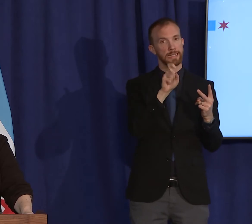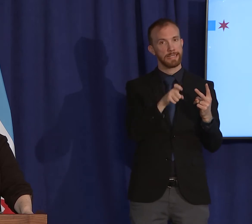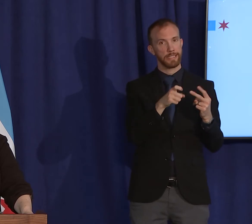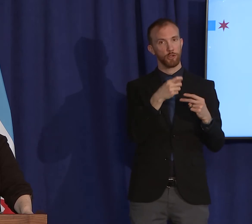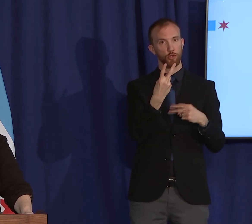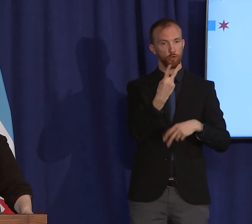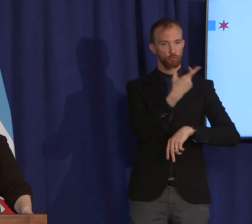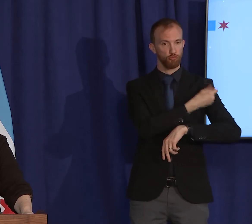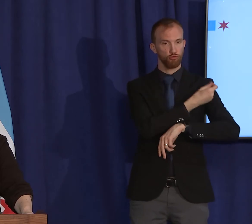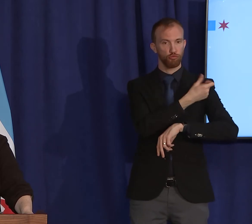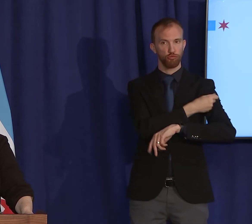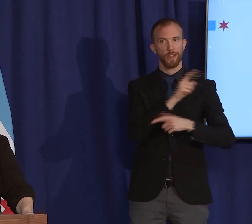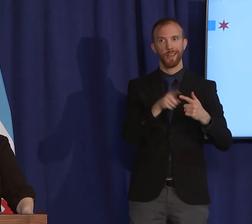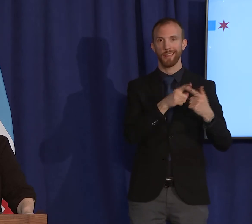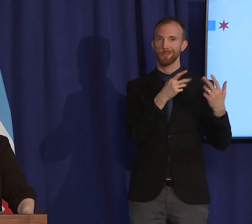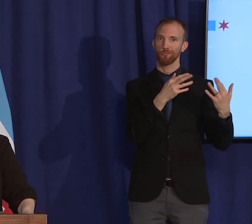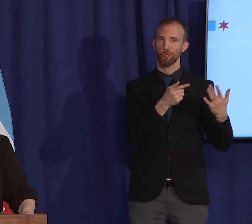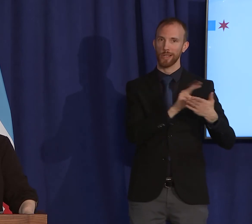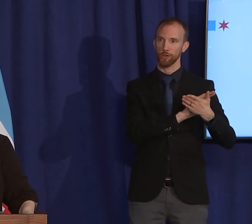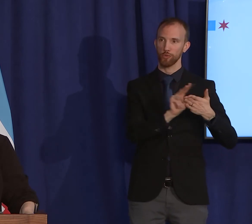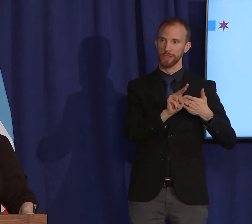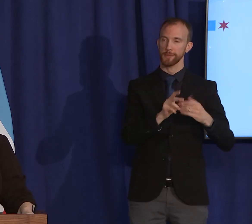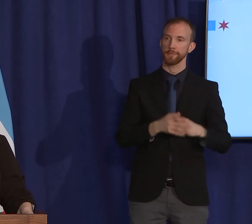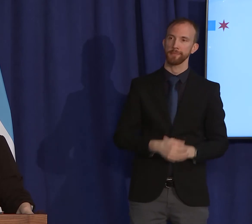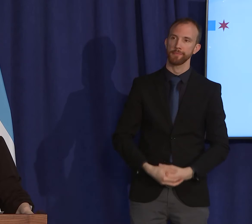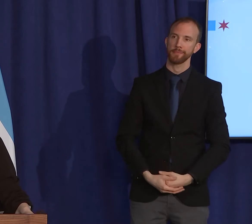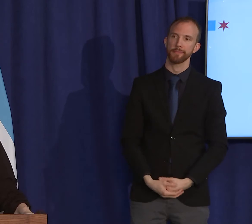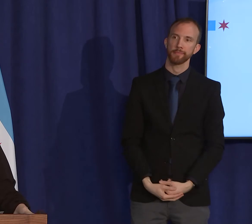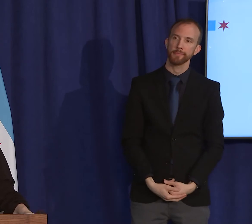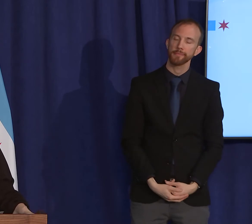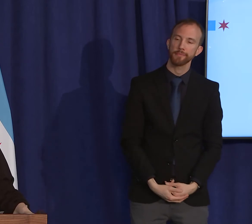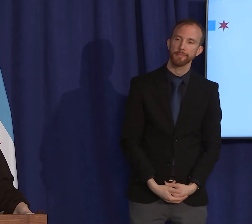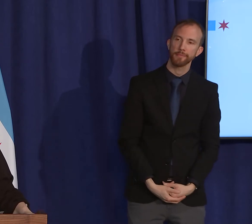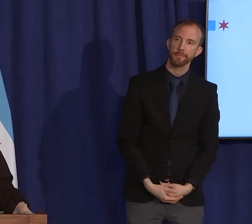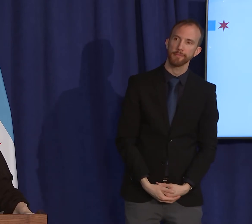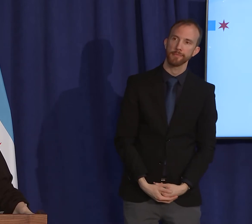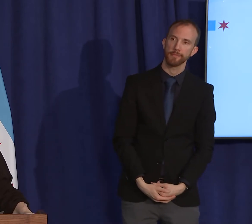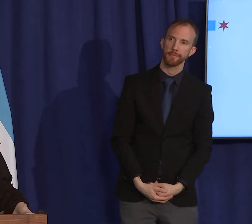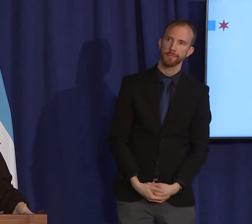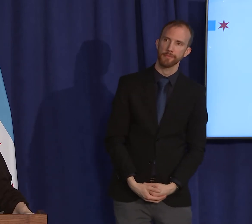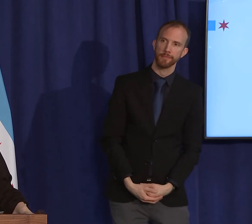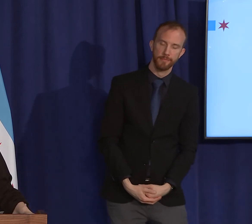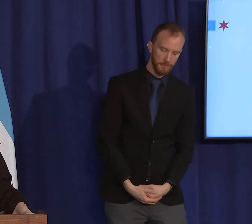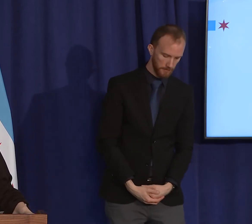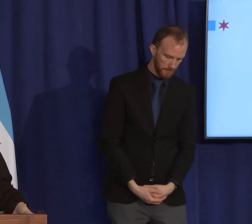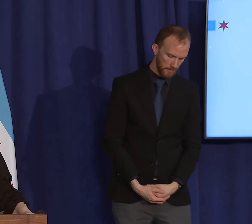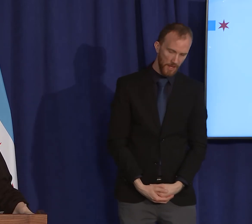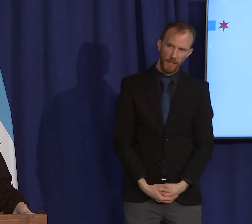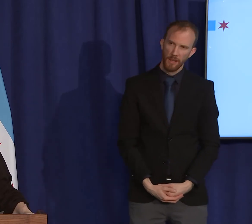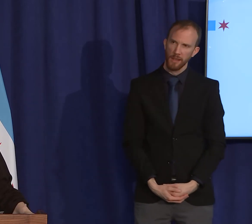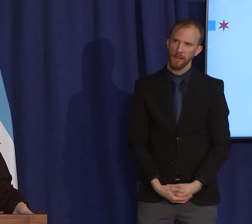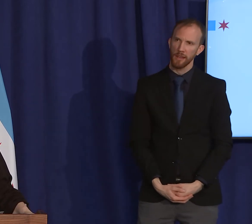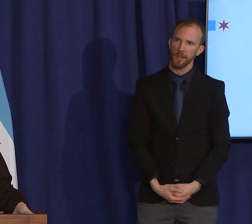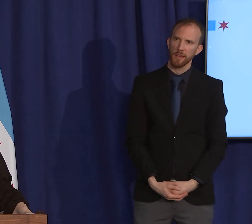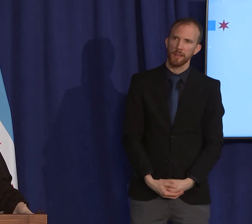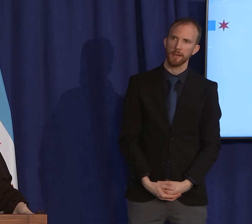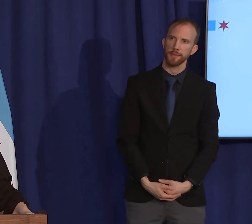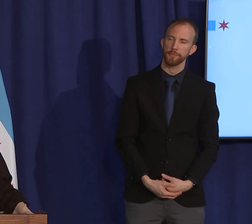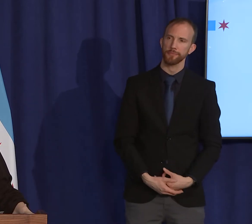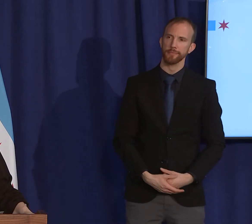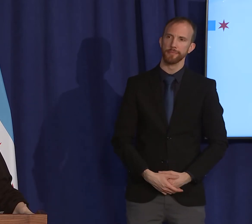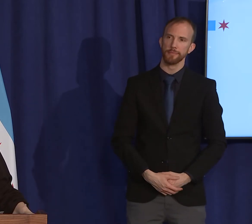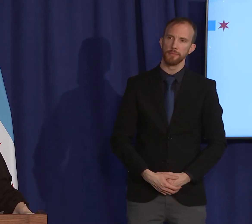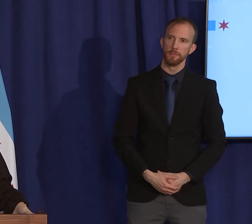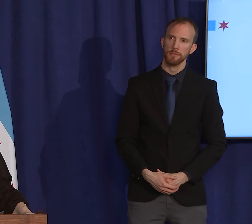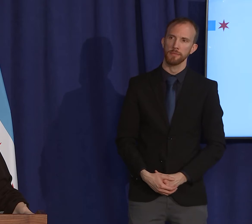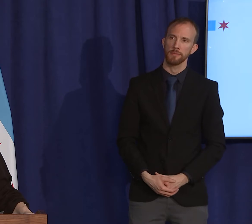vaccine. Hi, Dr. Arwady. Enrique Rodriguez from Univision Chicago. Can you talk to us about the risks involved for